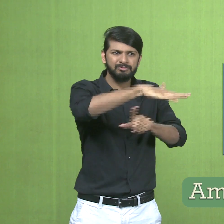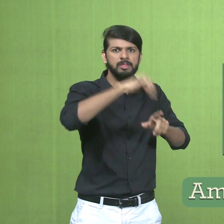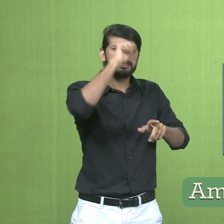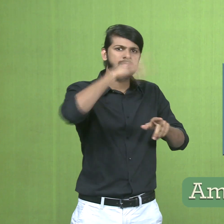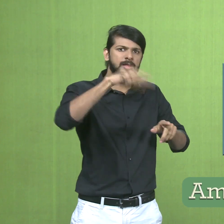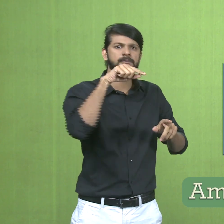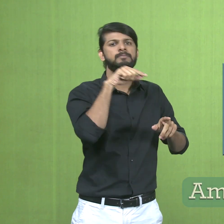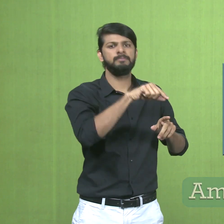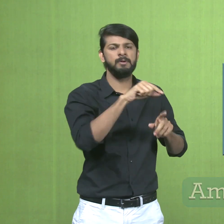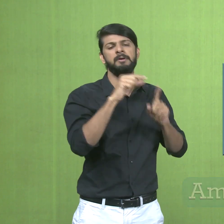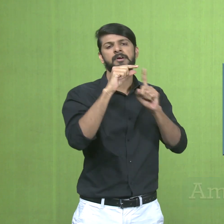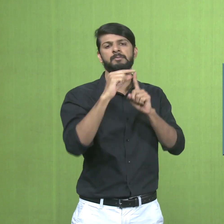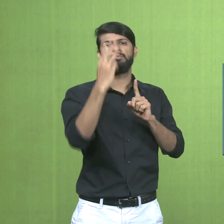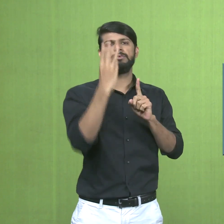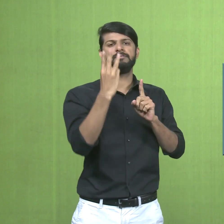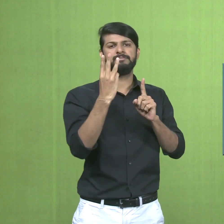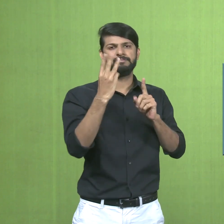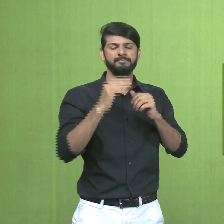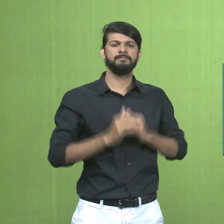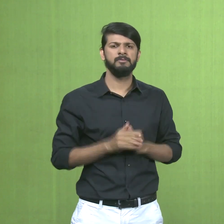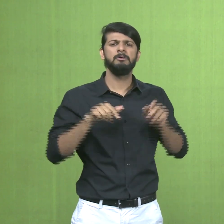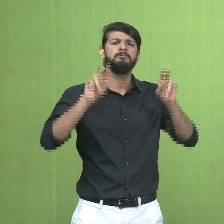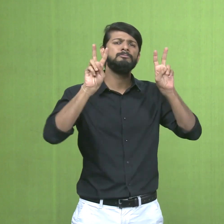India, part 3.